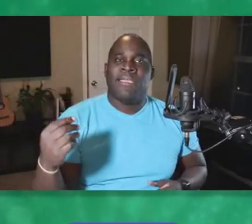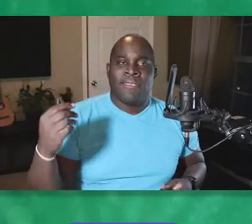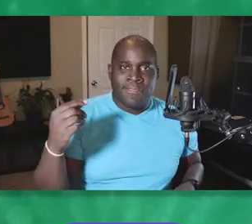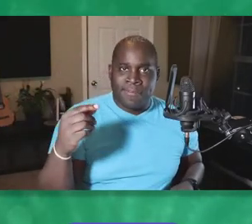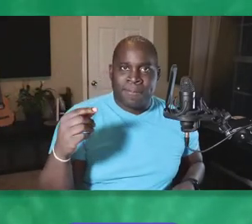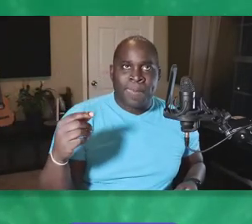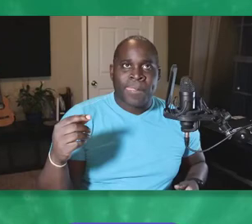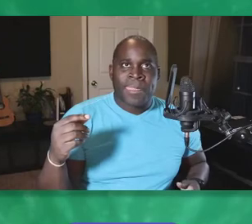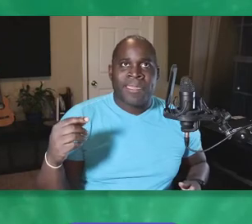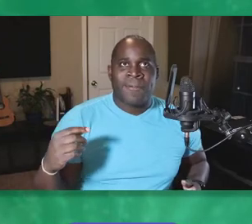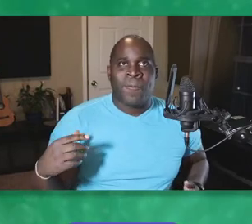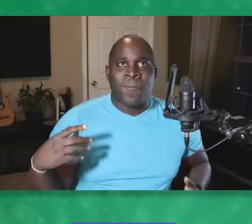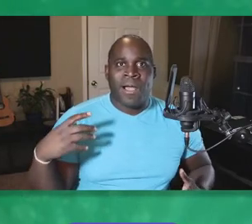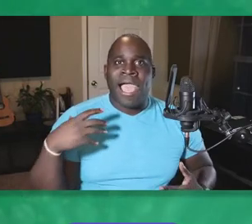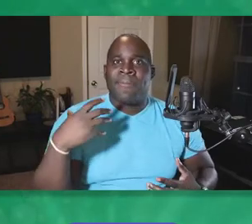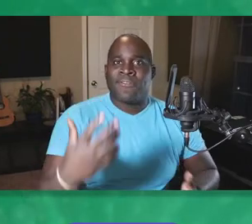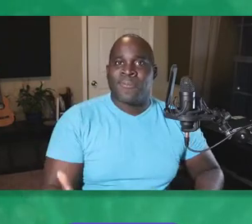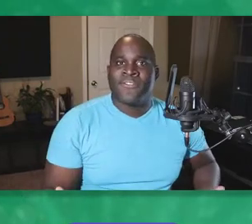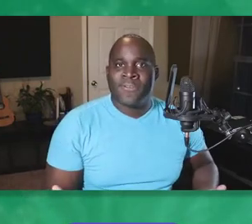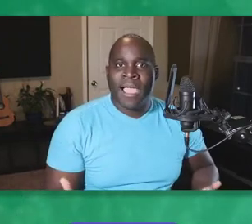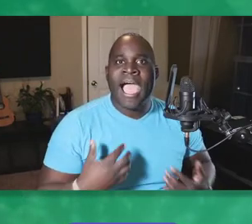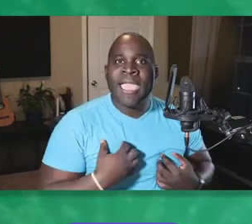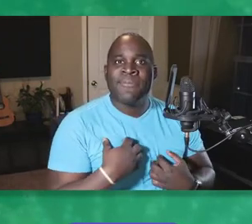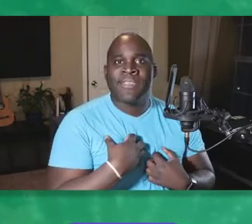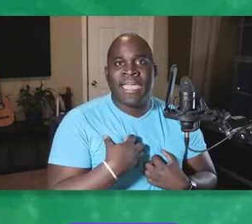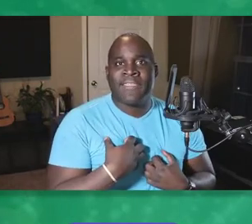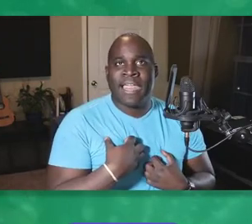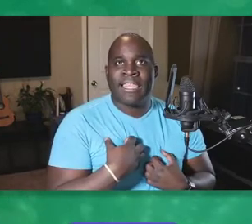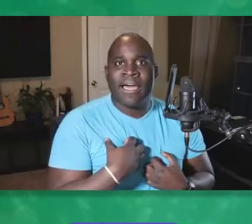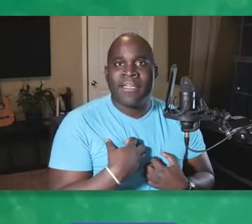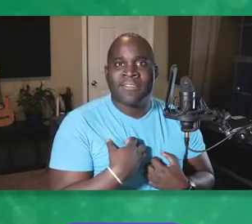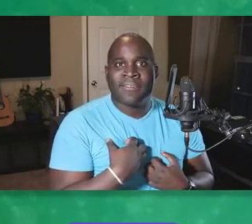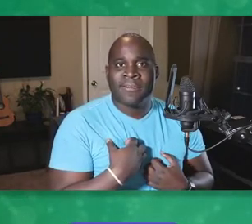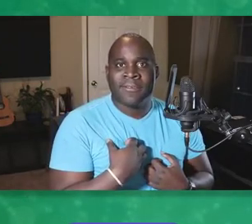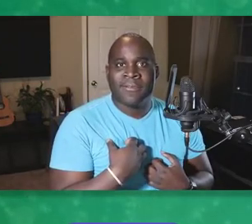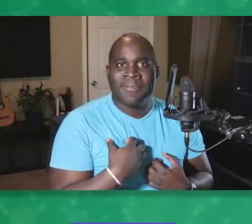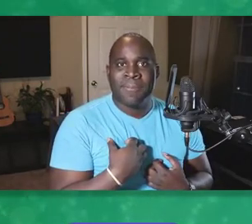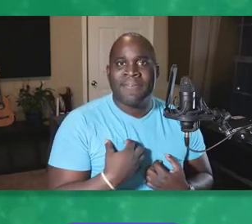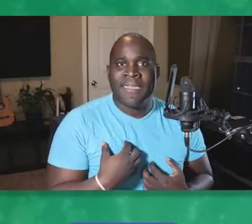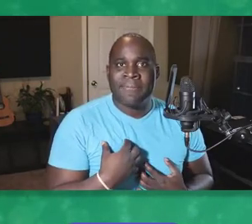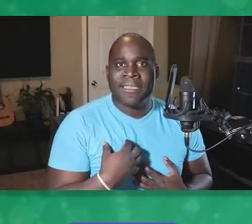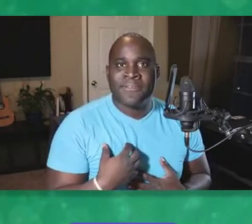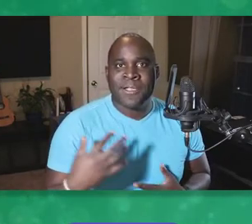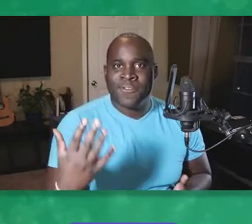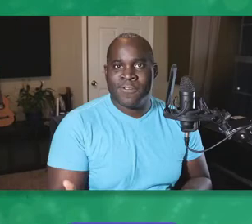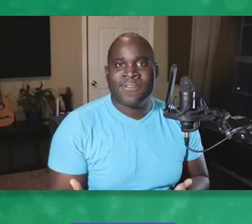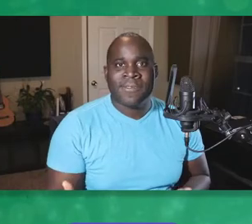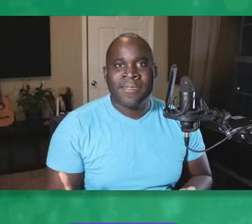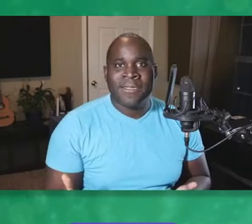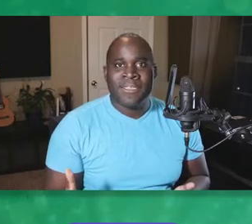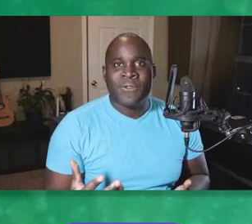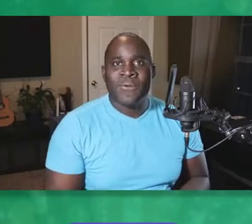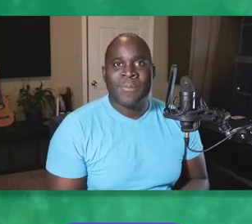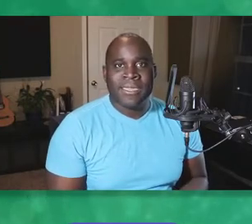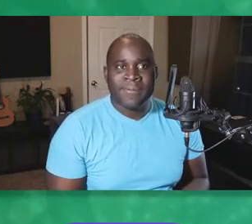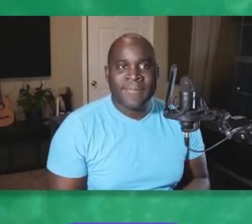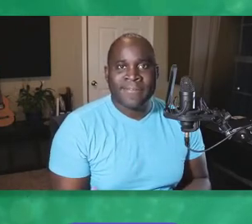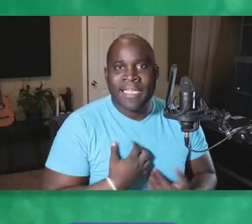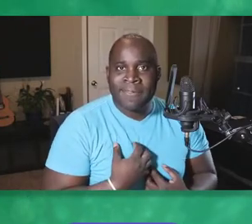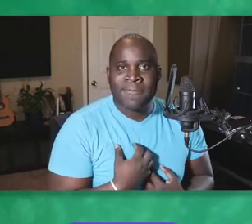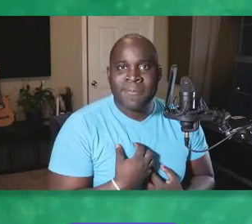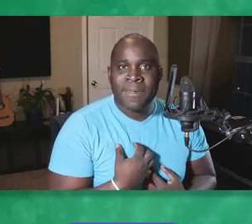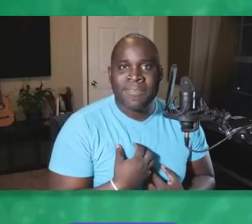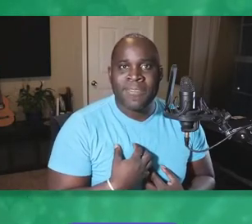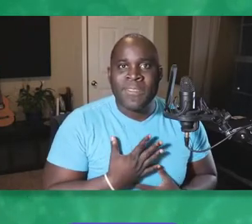Like, I am as much, I am sad that I lost my family as much as you would be,